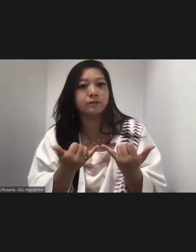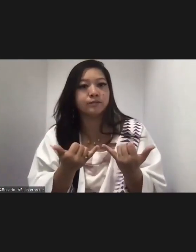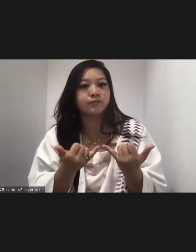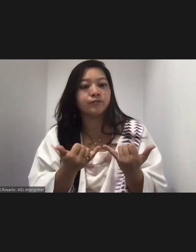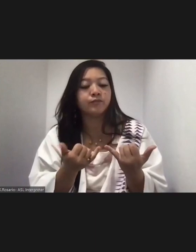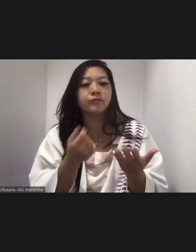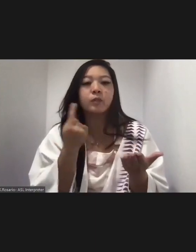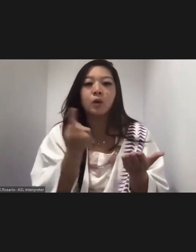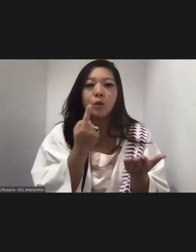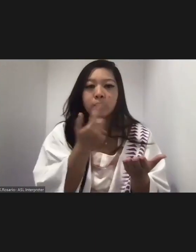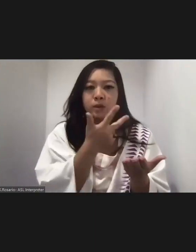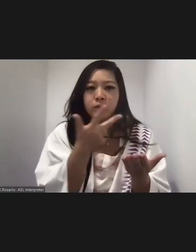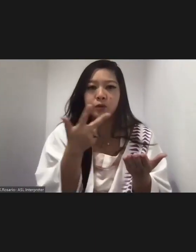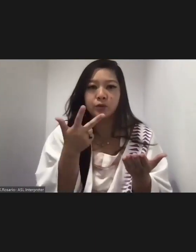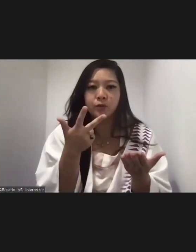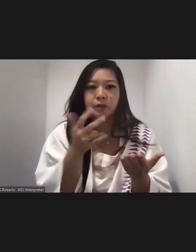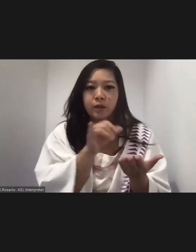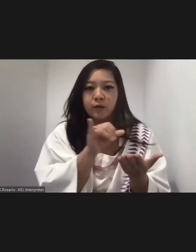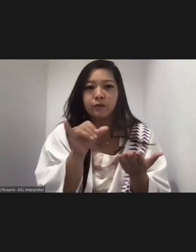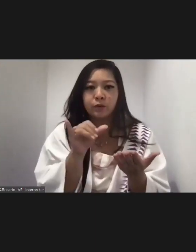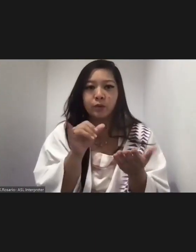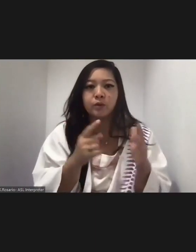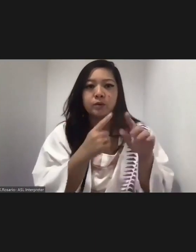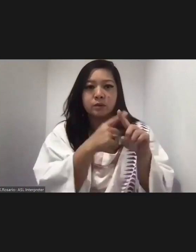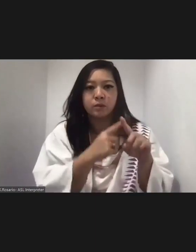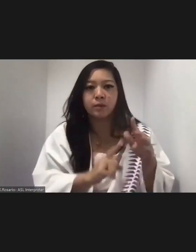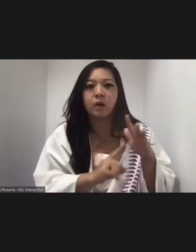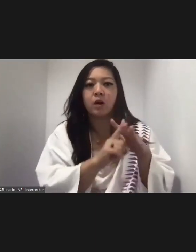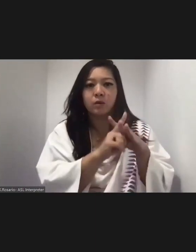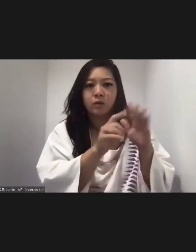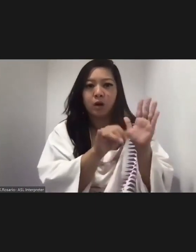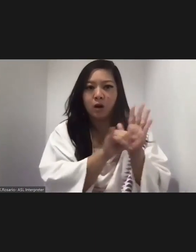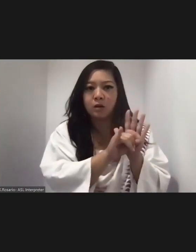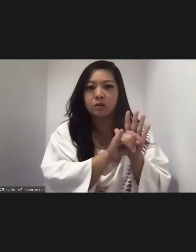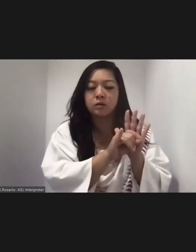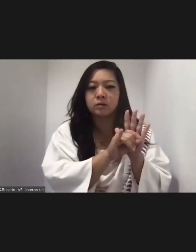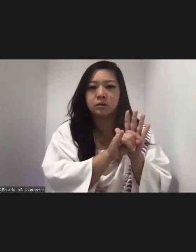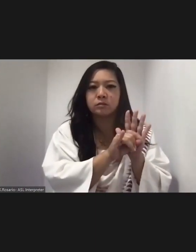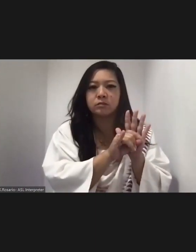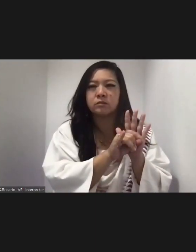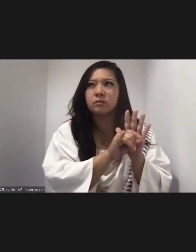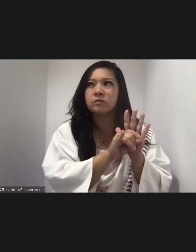Only 3 of those cases were identified through contact tracing,